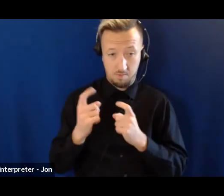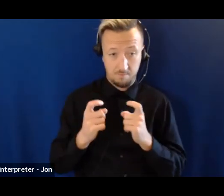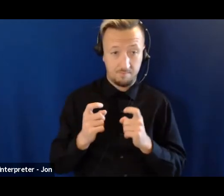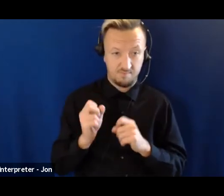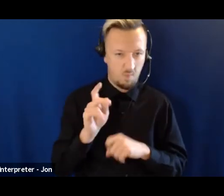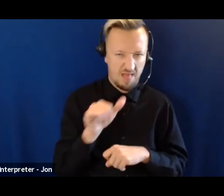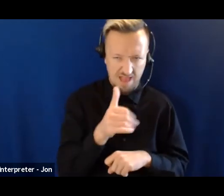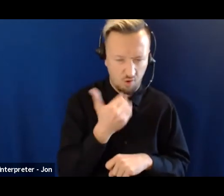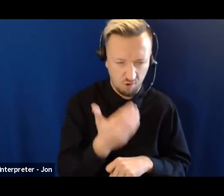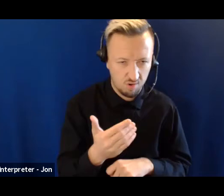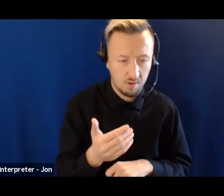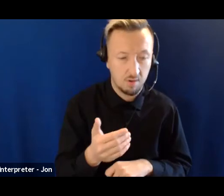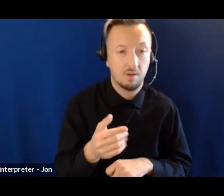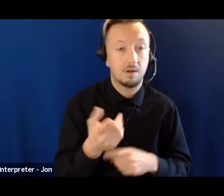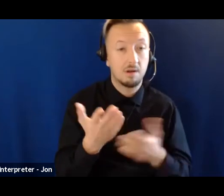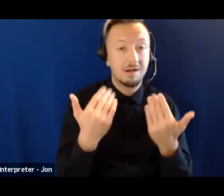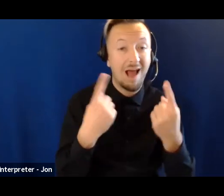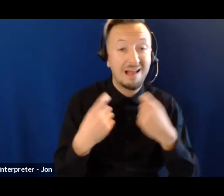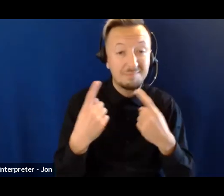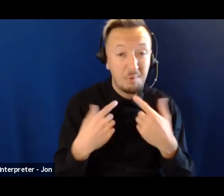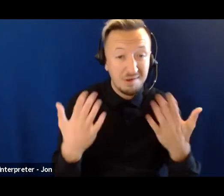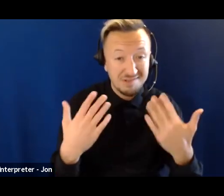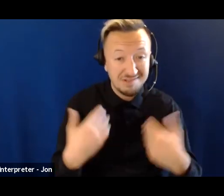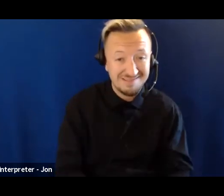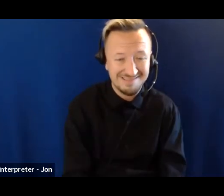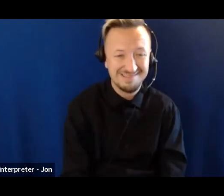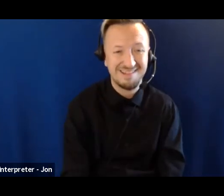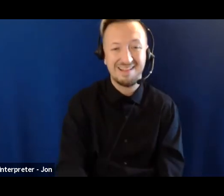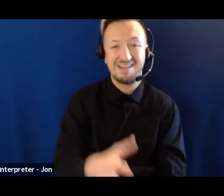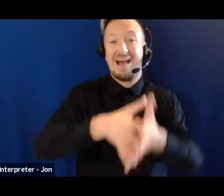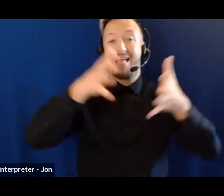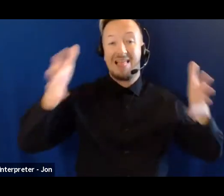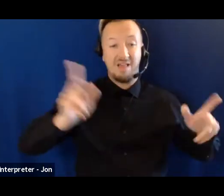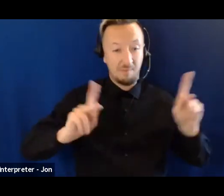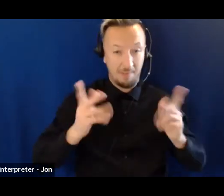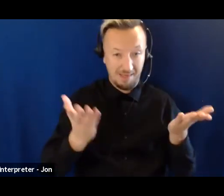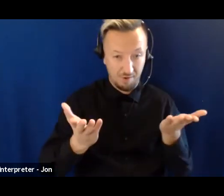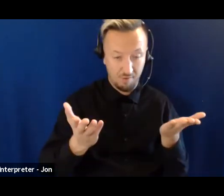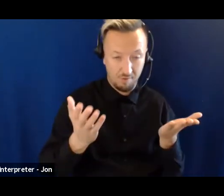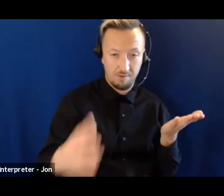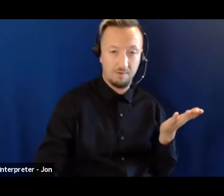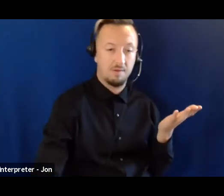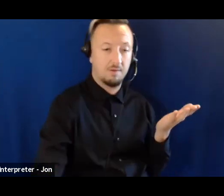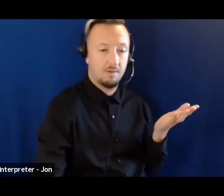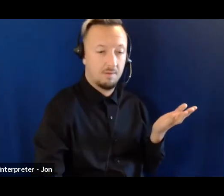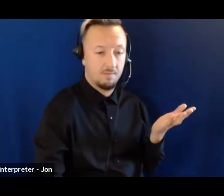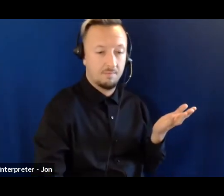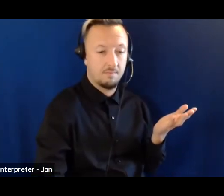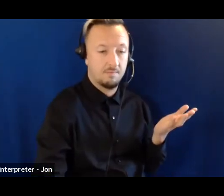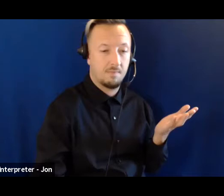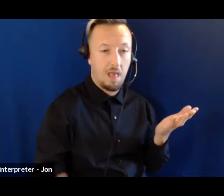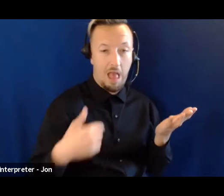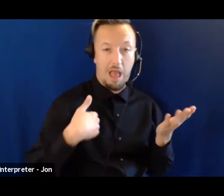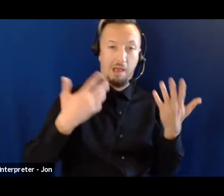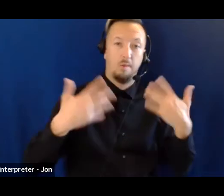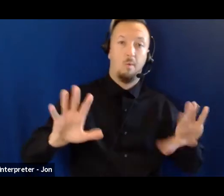not good though. Ask me questions. There's a lot of people on here and I don't wanna just kind of,